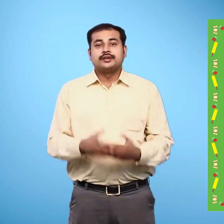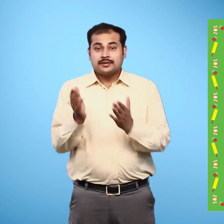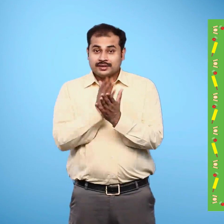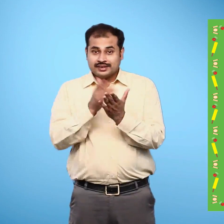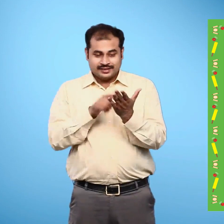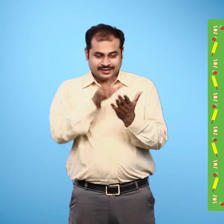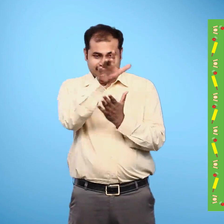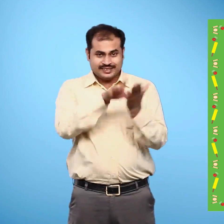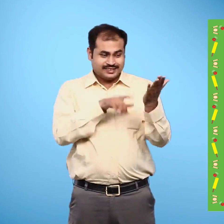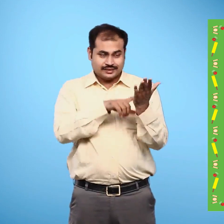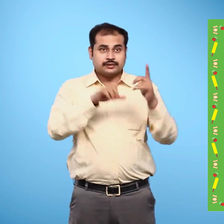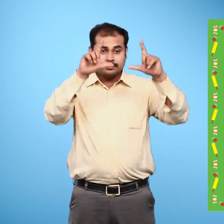This page has two parts.